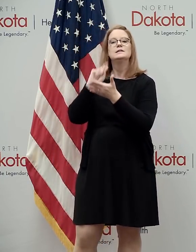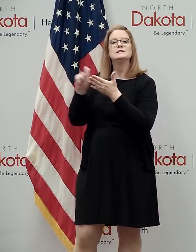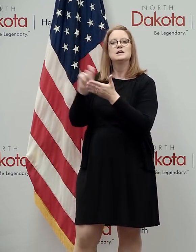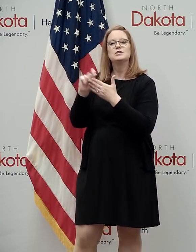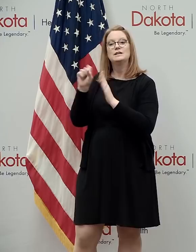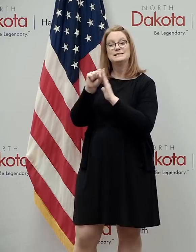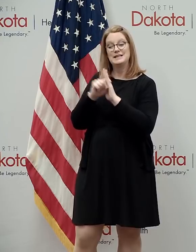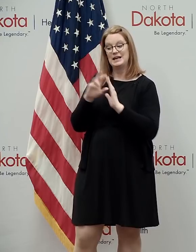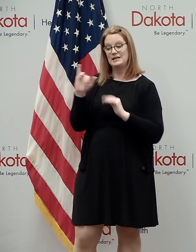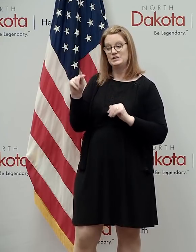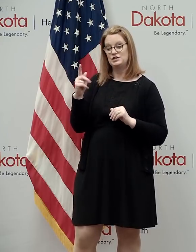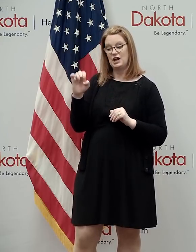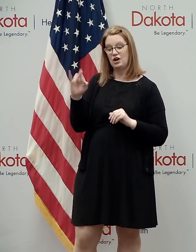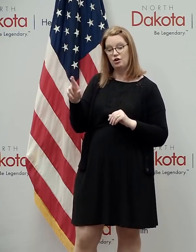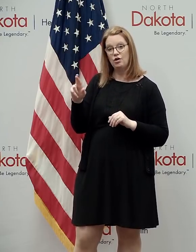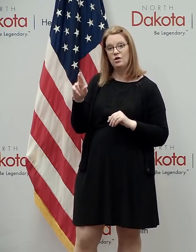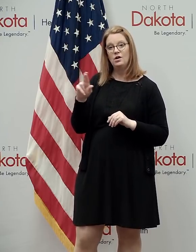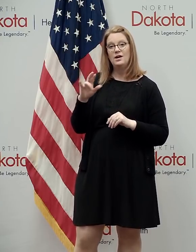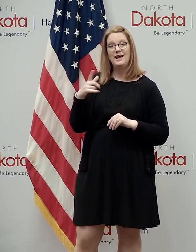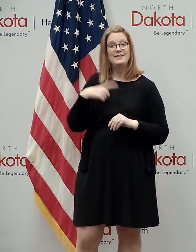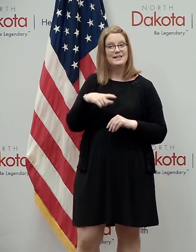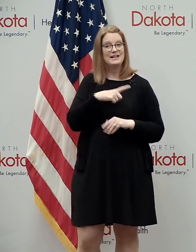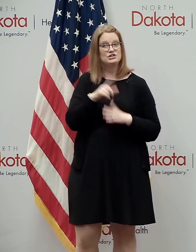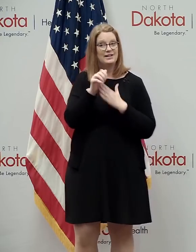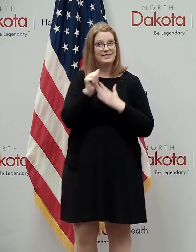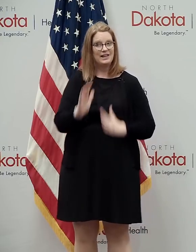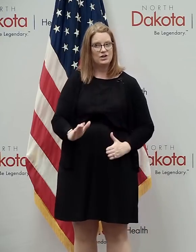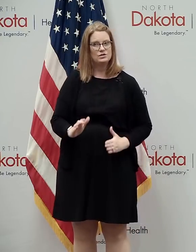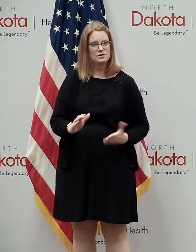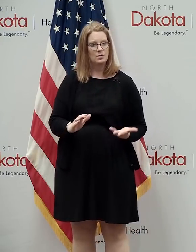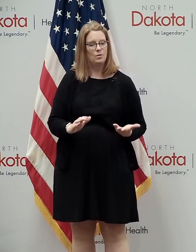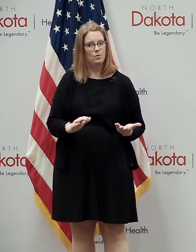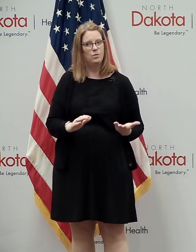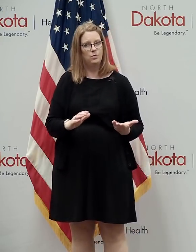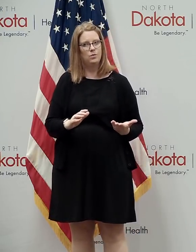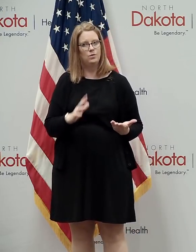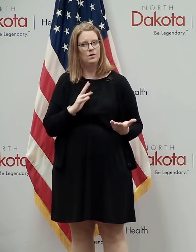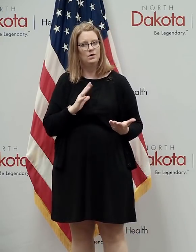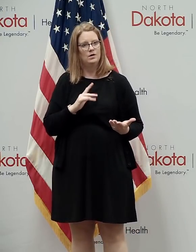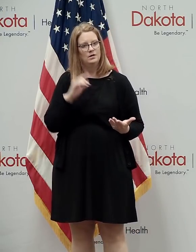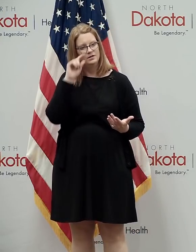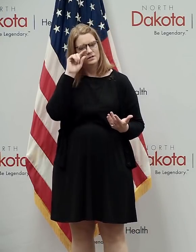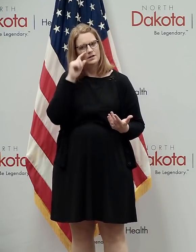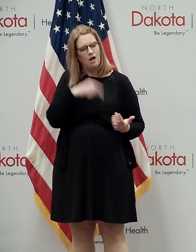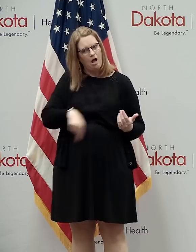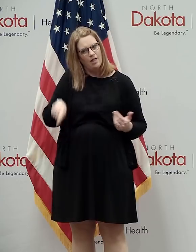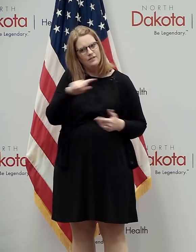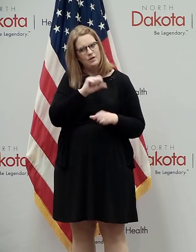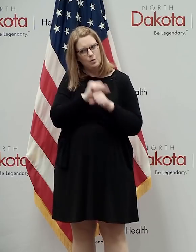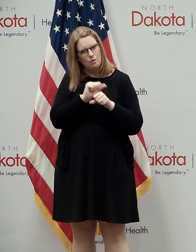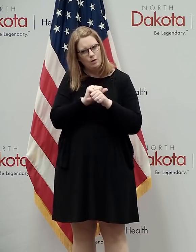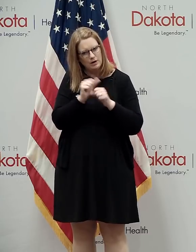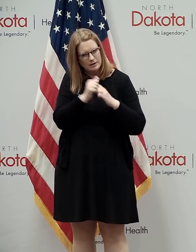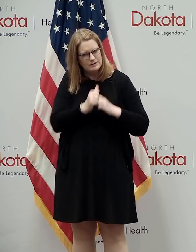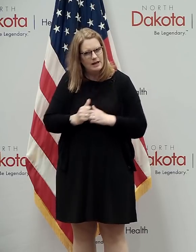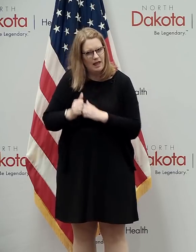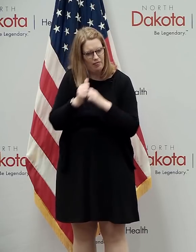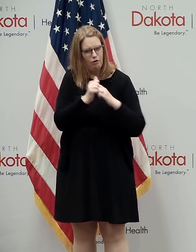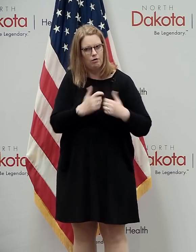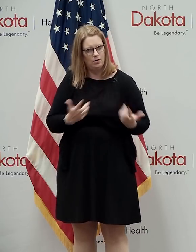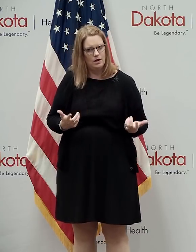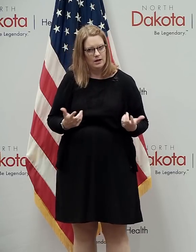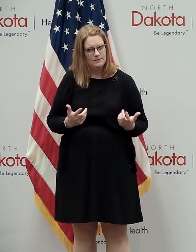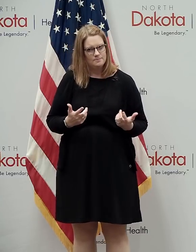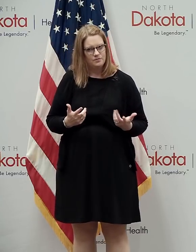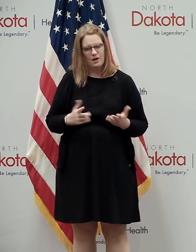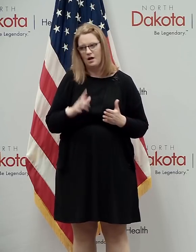State Jager, and the legislative leaders that serve on that. All working together, and of course, all of